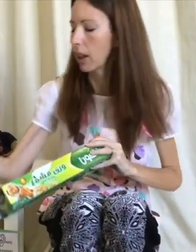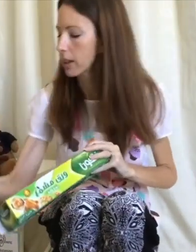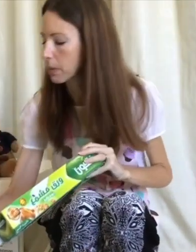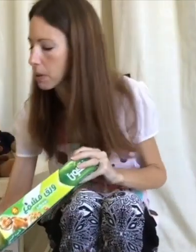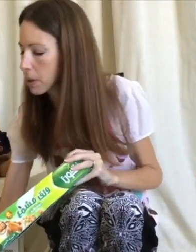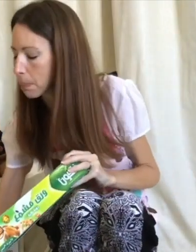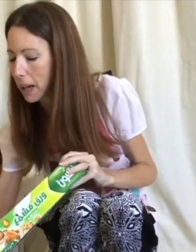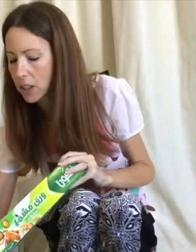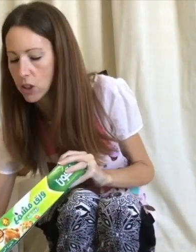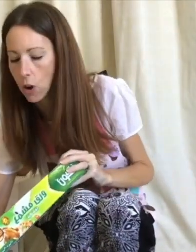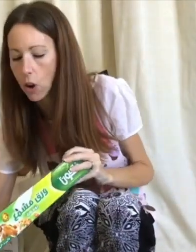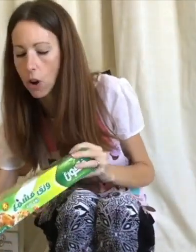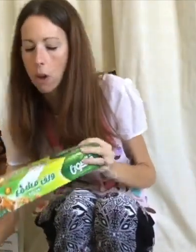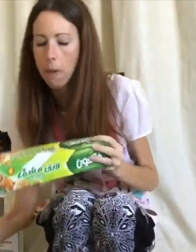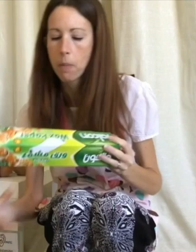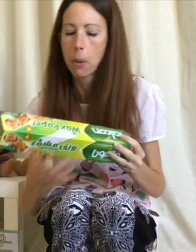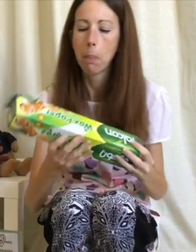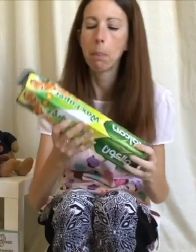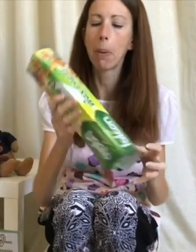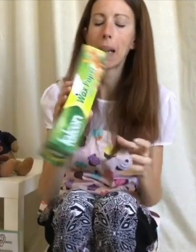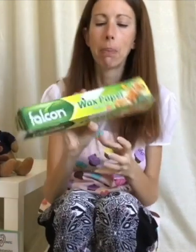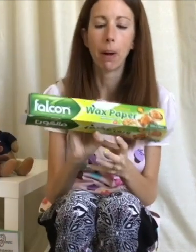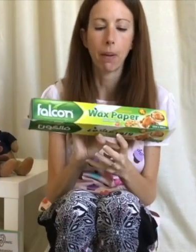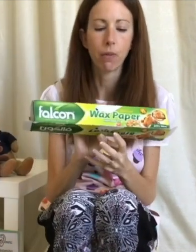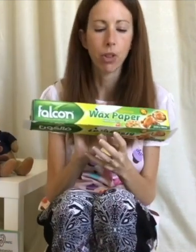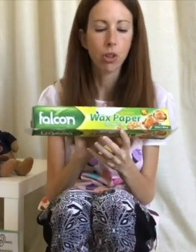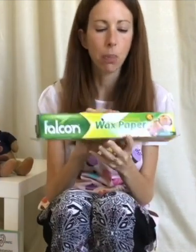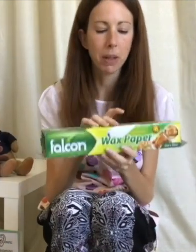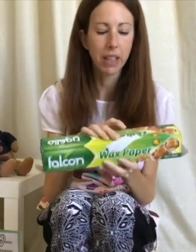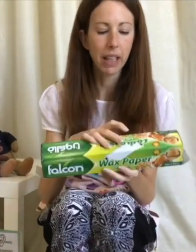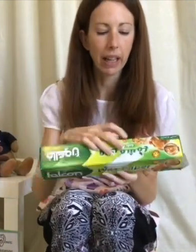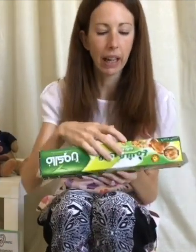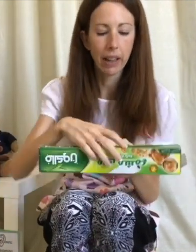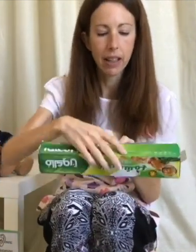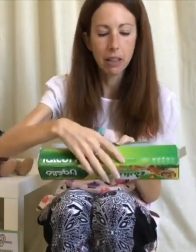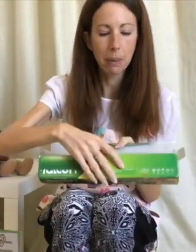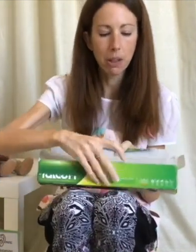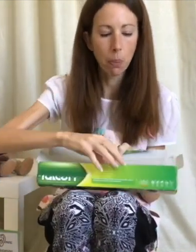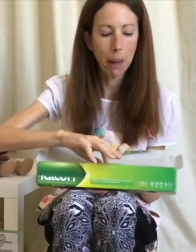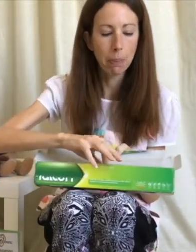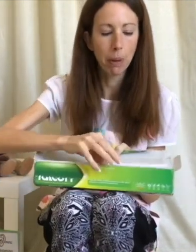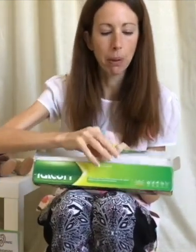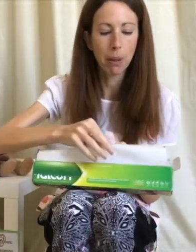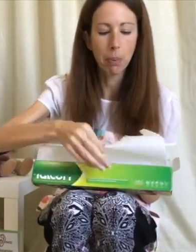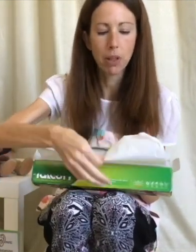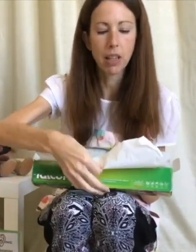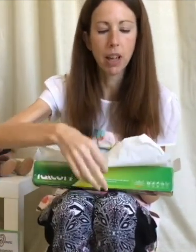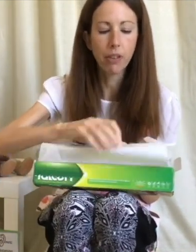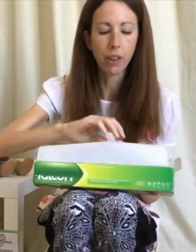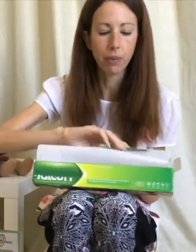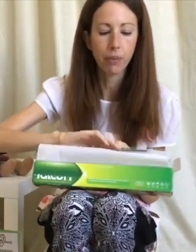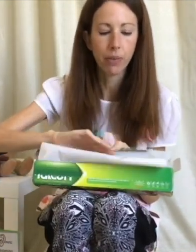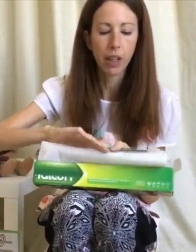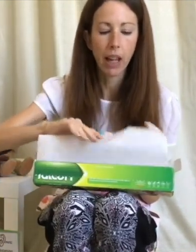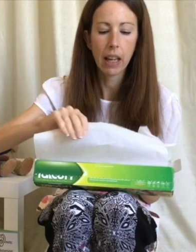and some special paper to stop it sticking. Special paper that we can put in the oven. It's